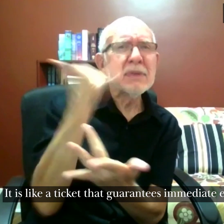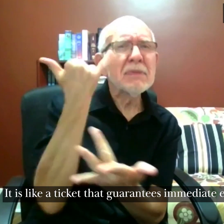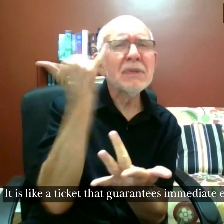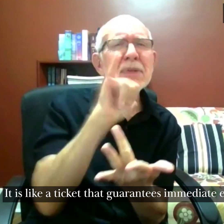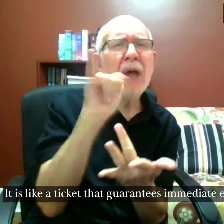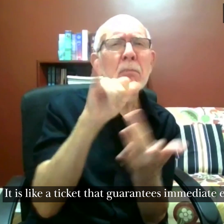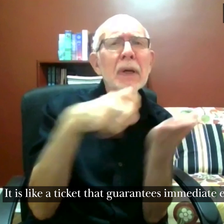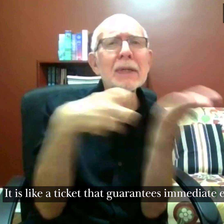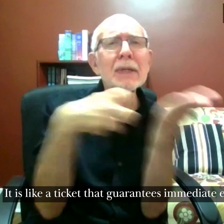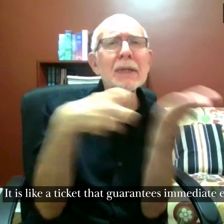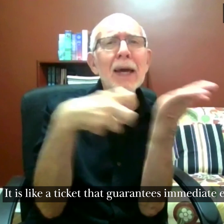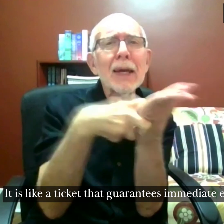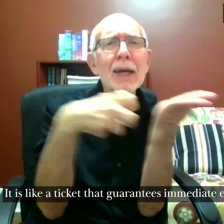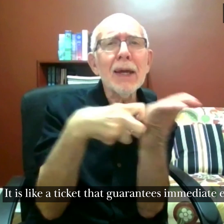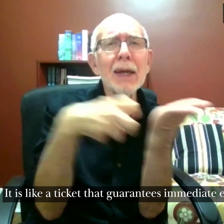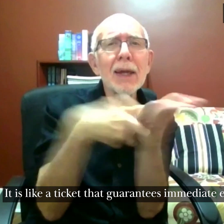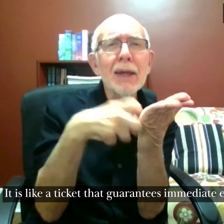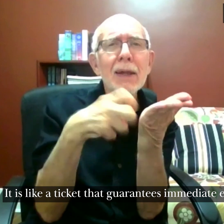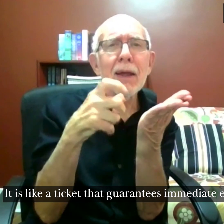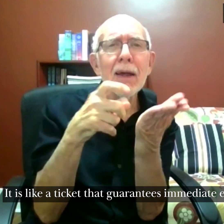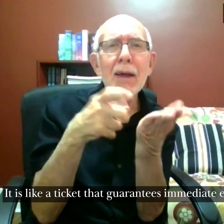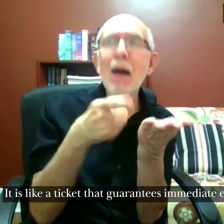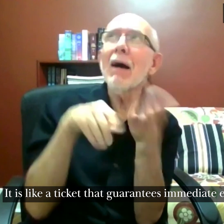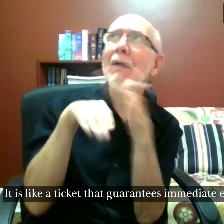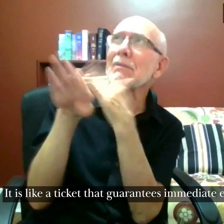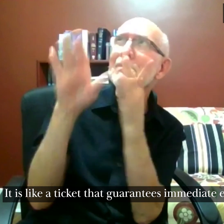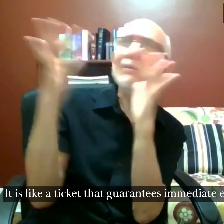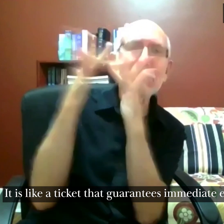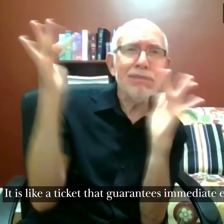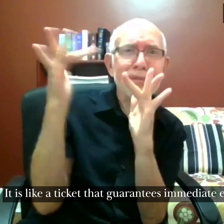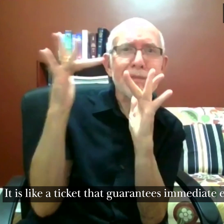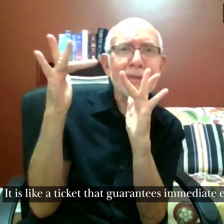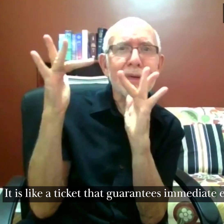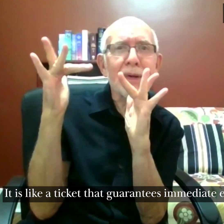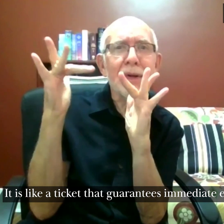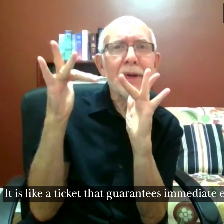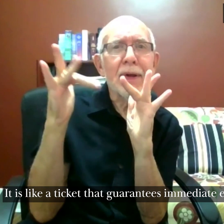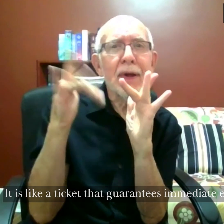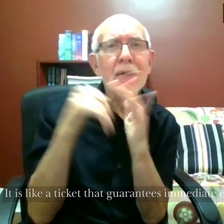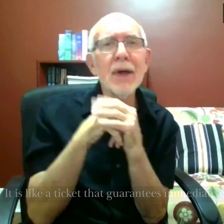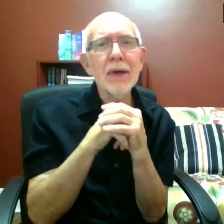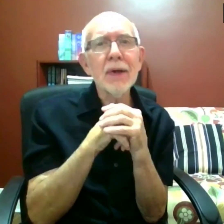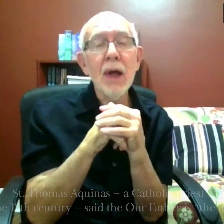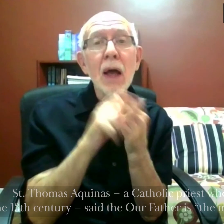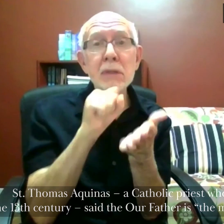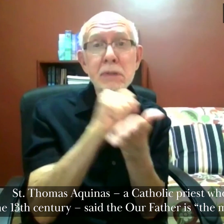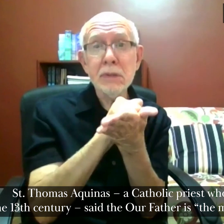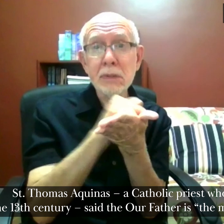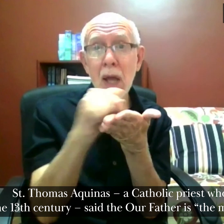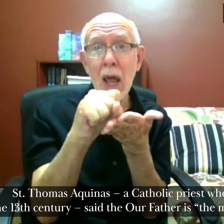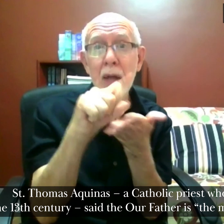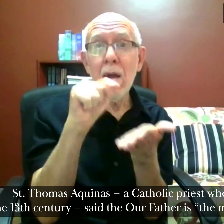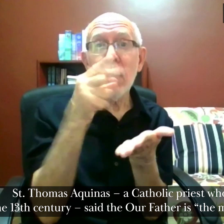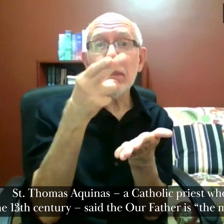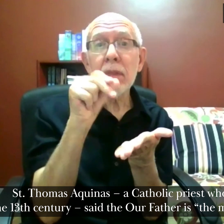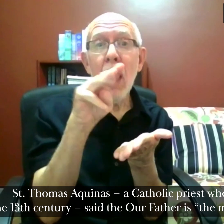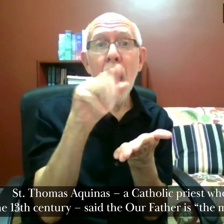It is like a ticket that guarantees immediate entry and contact. St. Thomas Aquinas, a